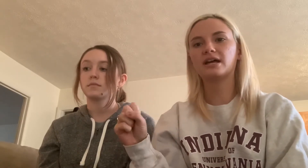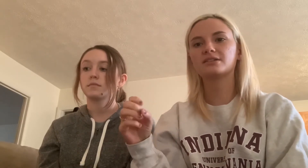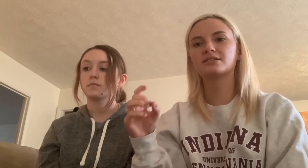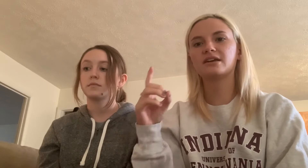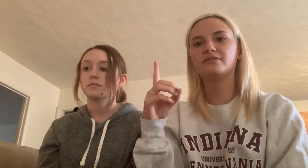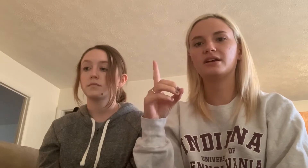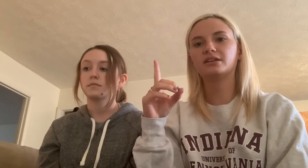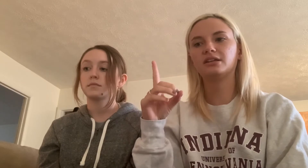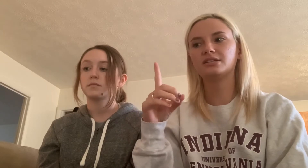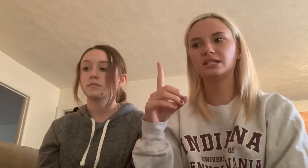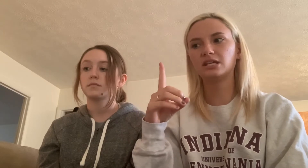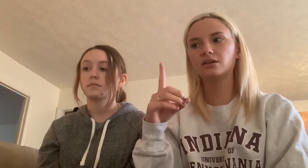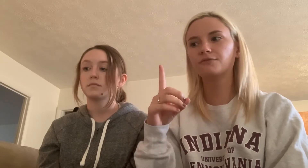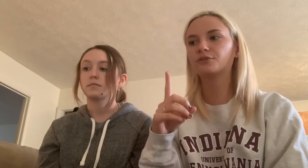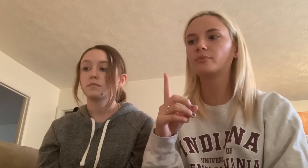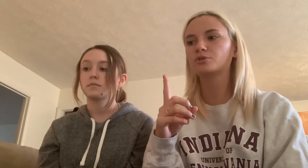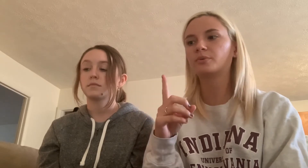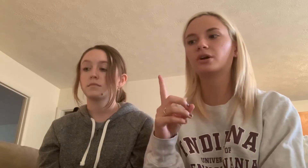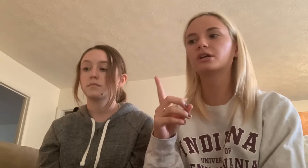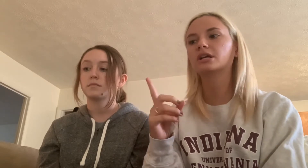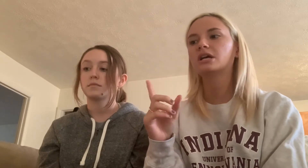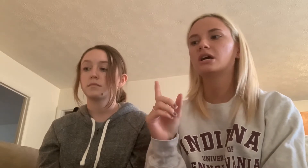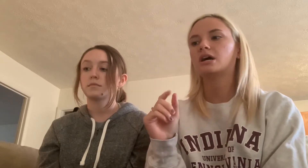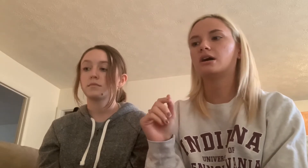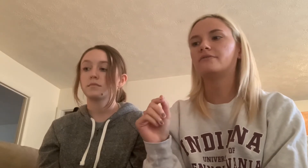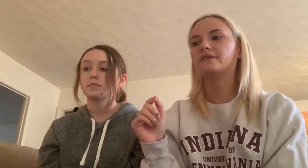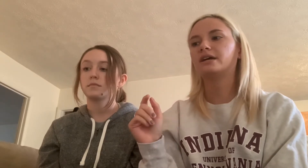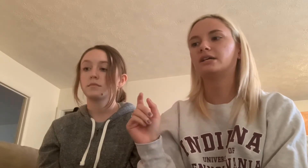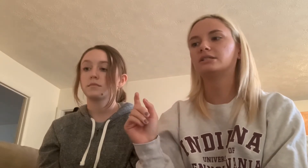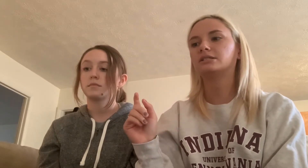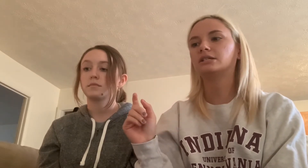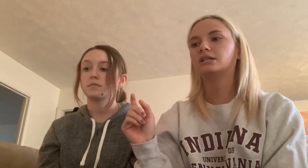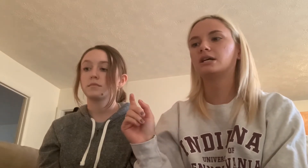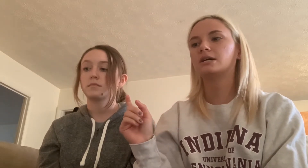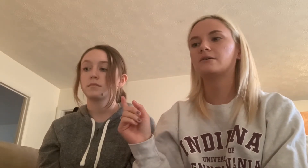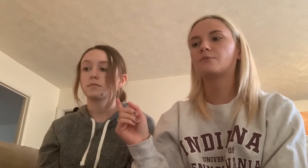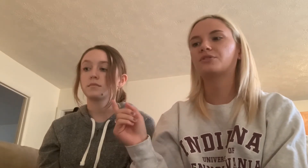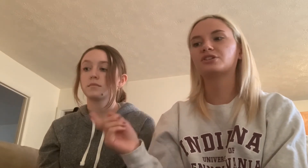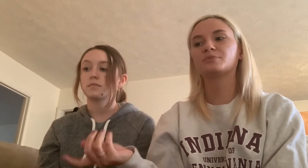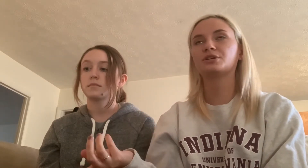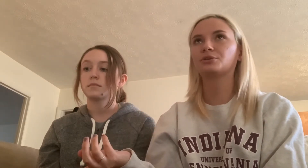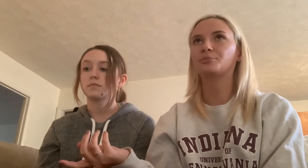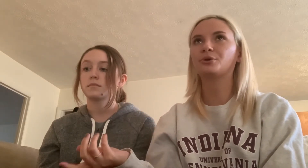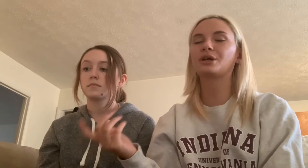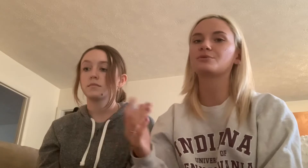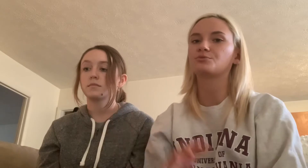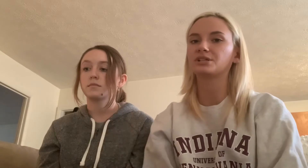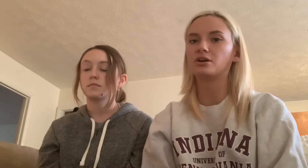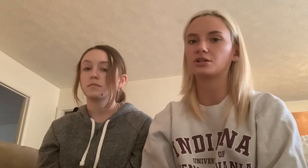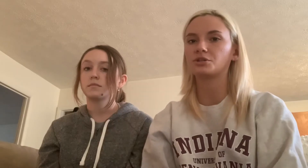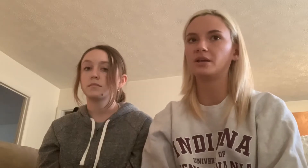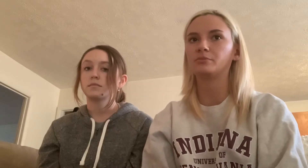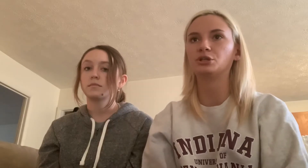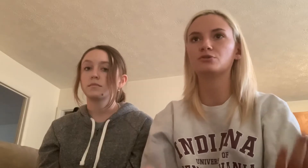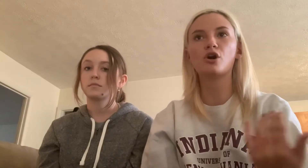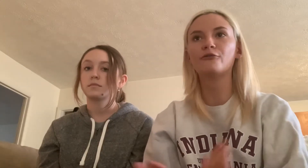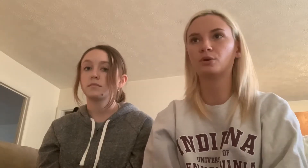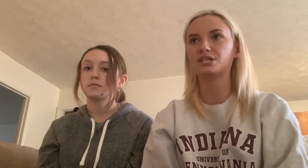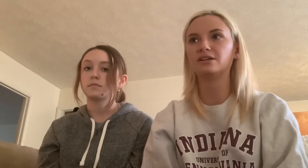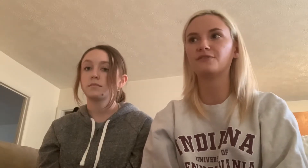and then ed for the most part. And then with this particular book, it was really hard to be able to use all 14 of them because it's